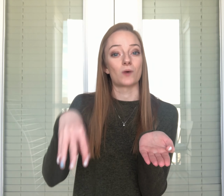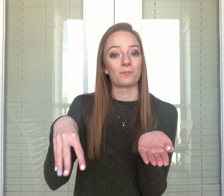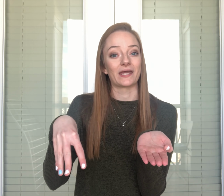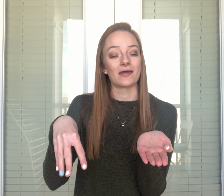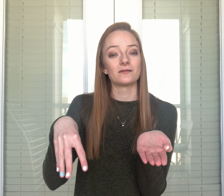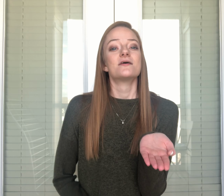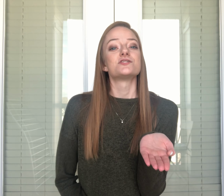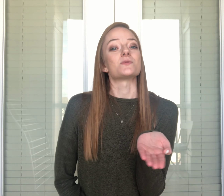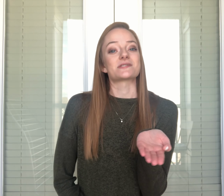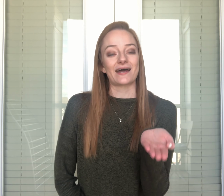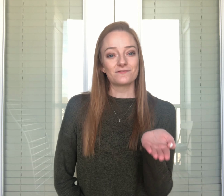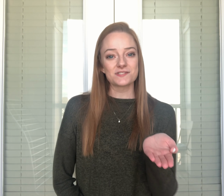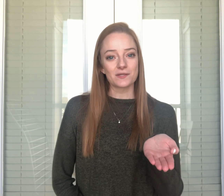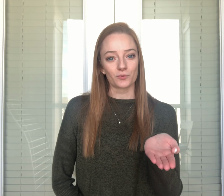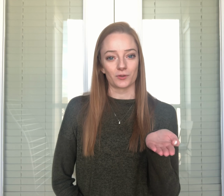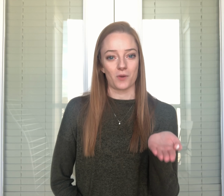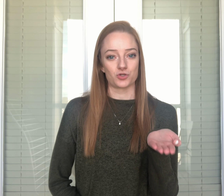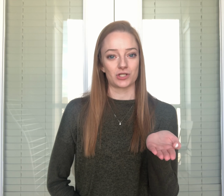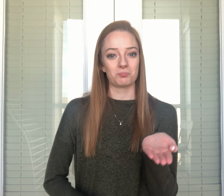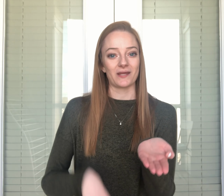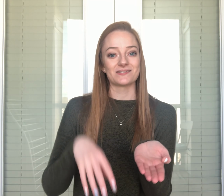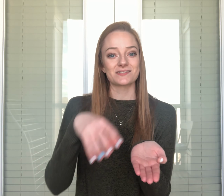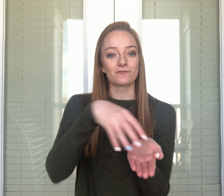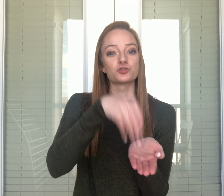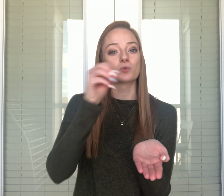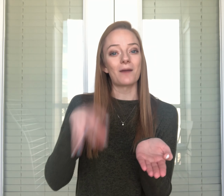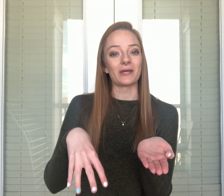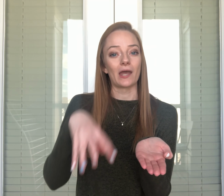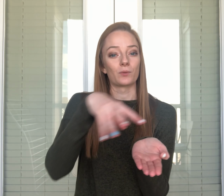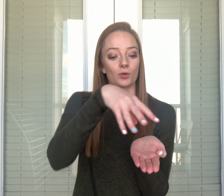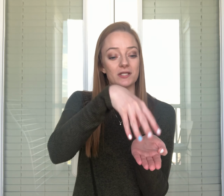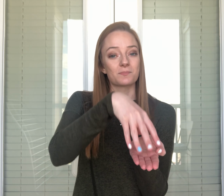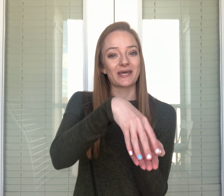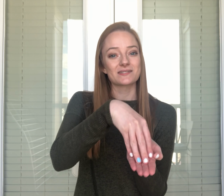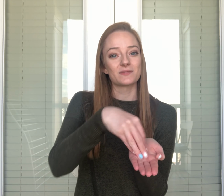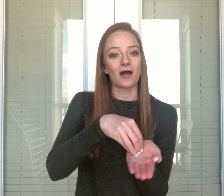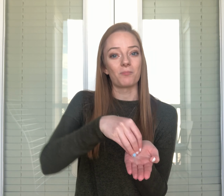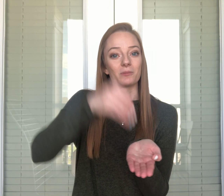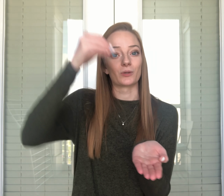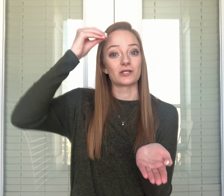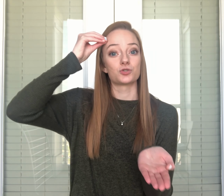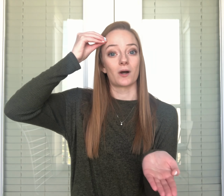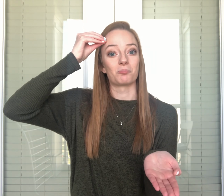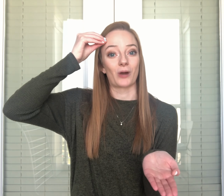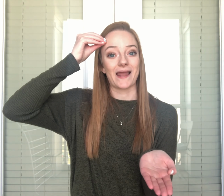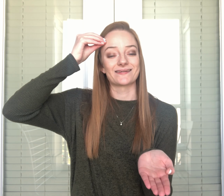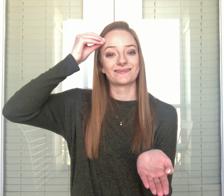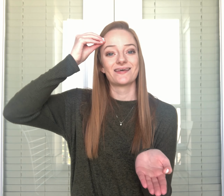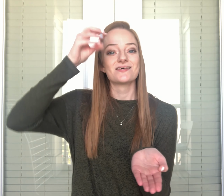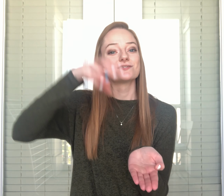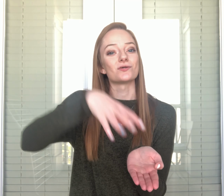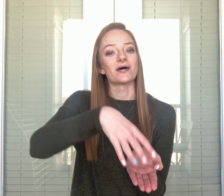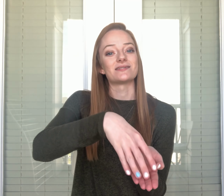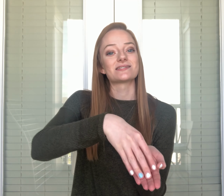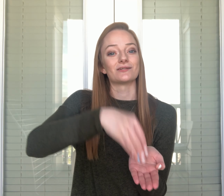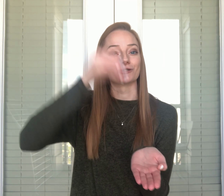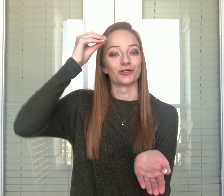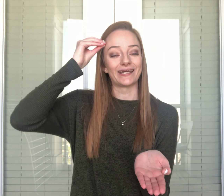dropping it. So it's kind of a similar emotion, but instead of dropping it, we're going to pick something up and bring it to our brain. So that's learning.